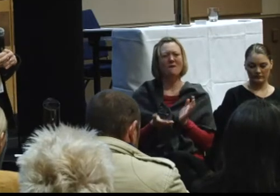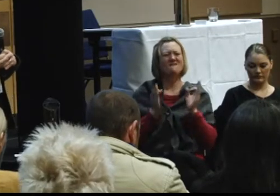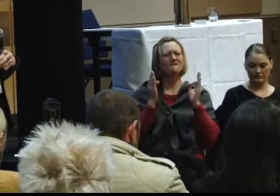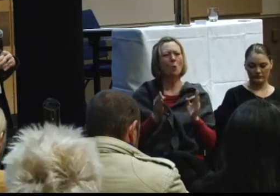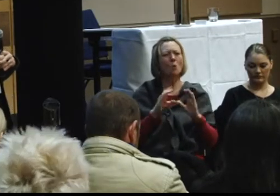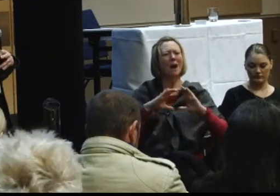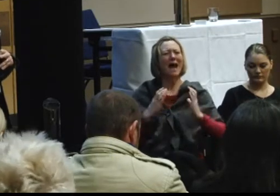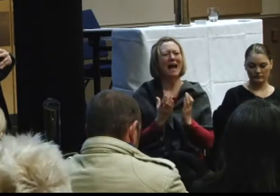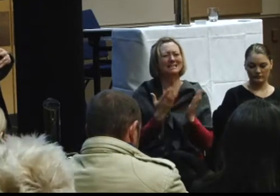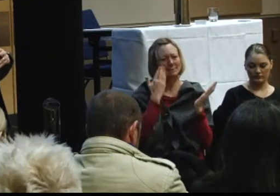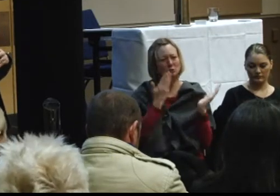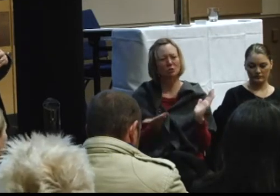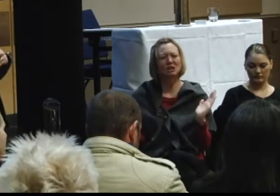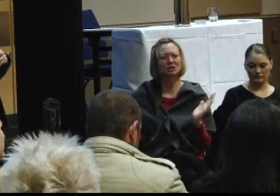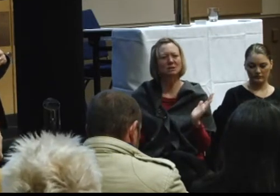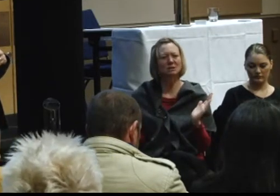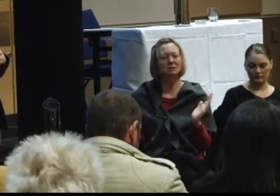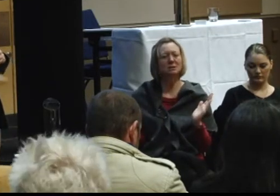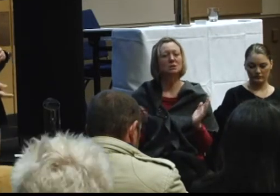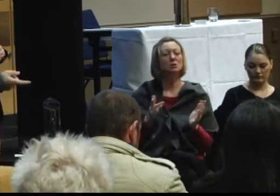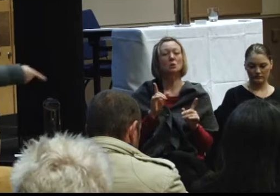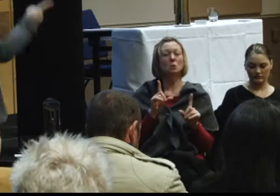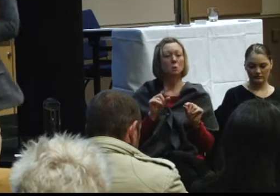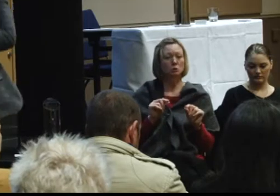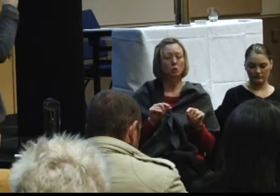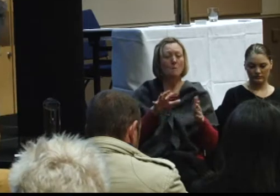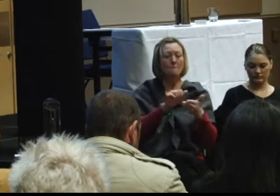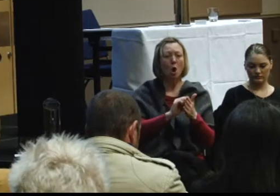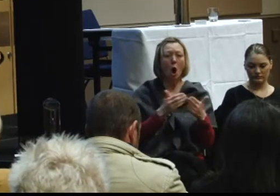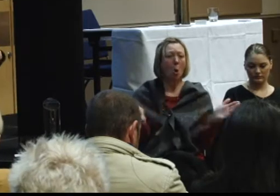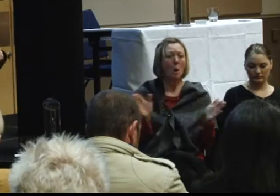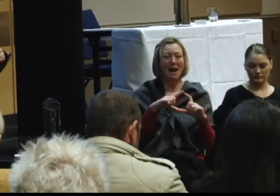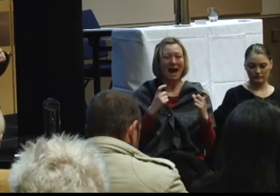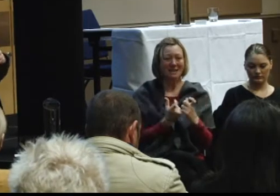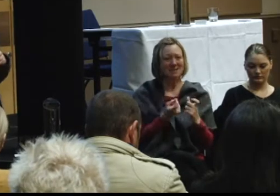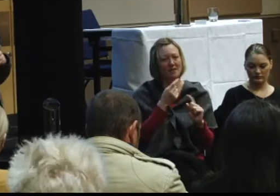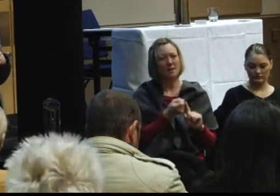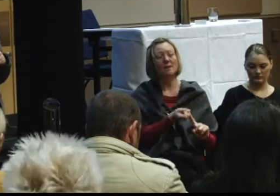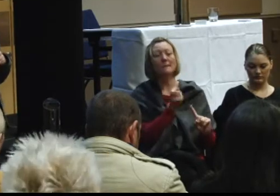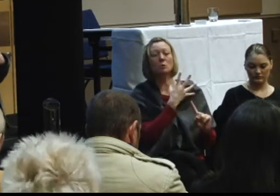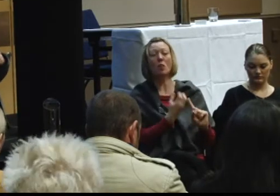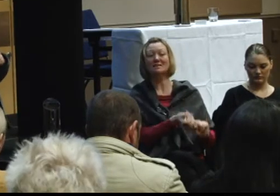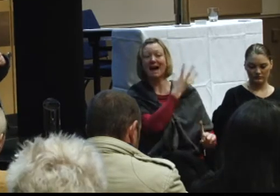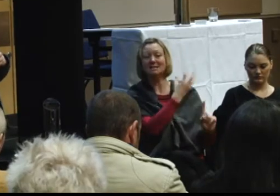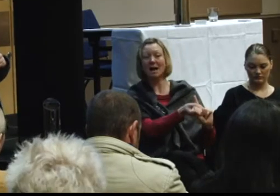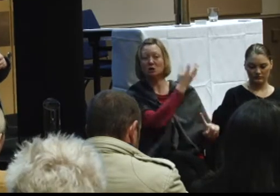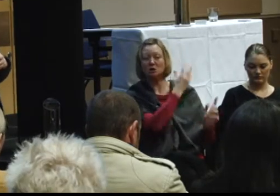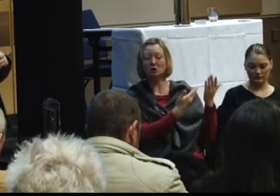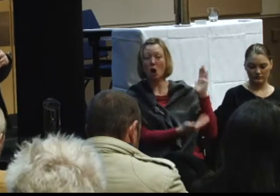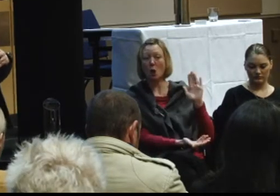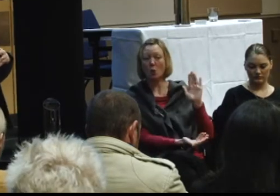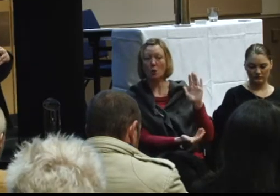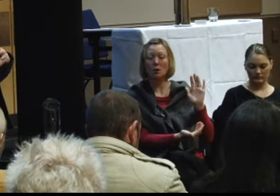demonstrations. And with those, what we do is we book a whole class. They show it on a data show. And they engage with the librarian, and we introduce